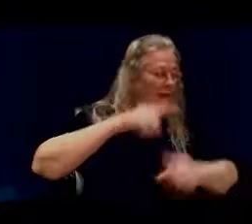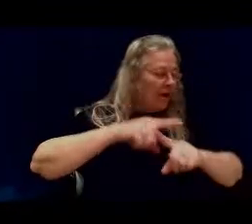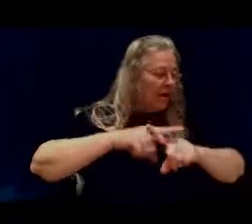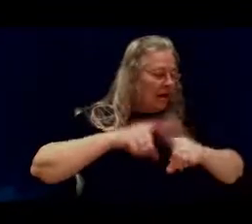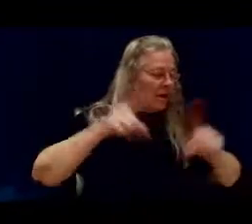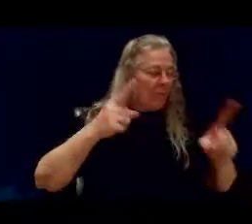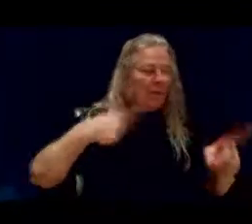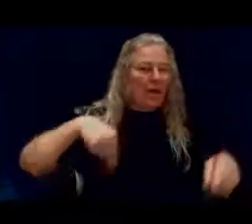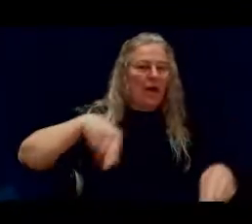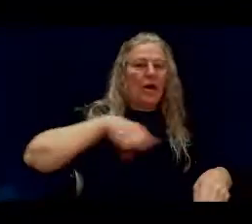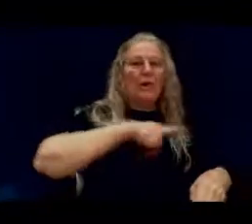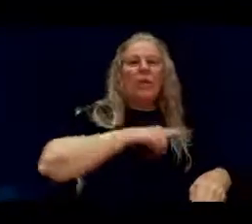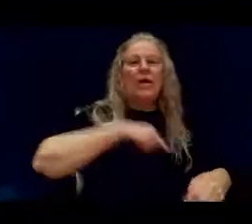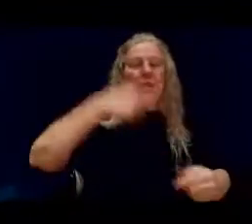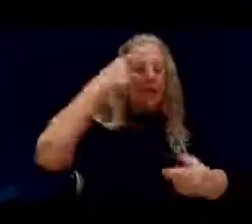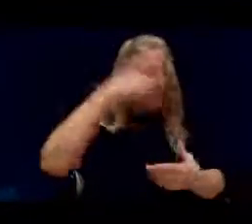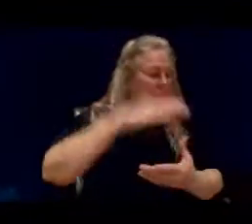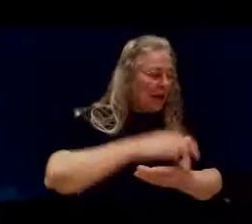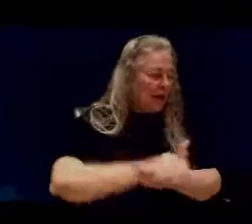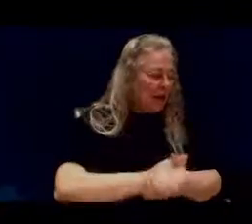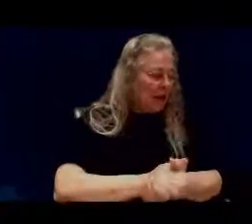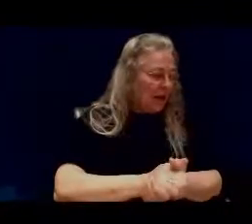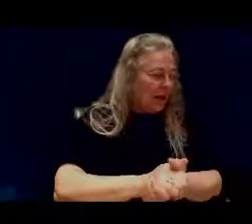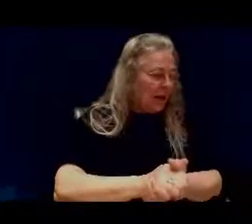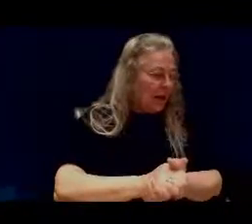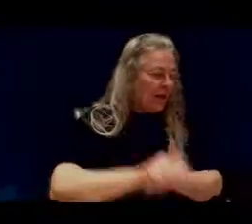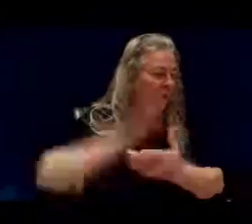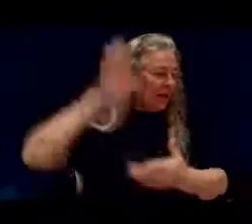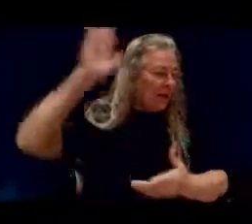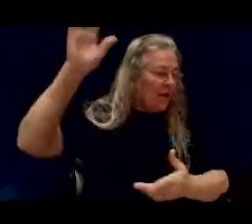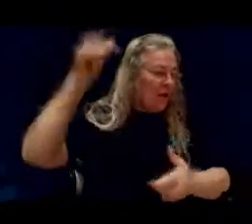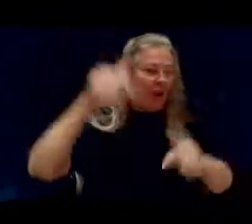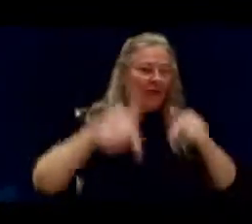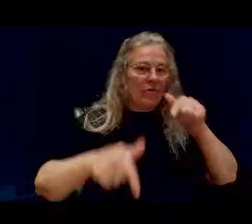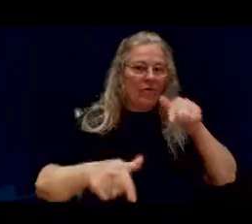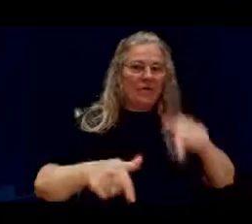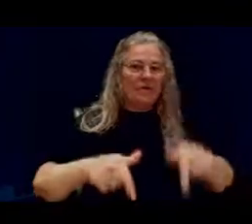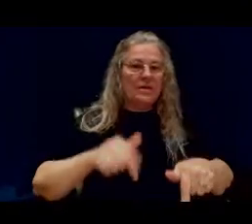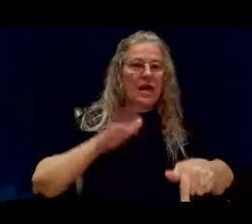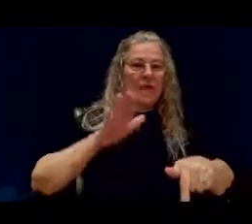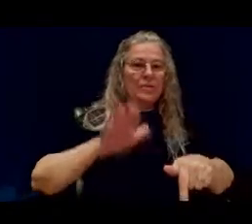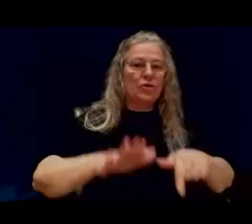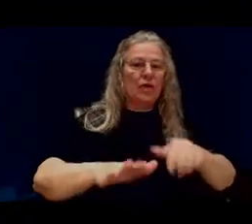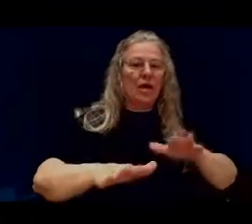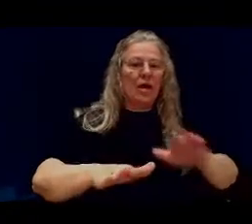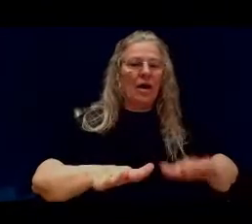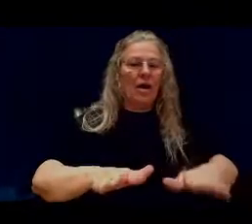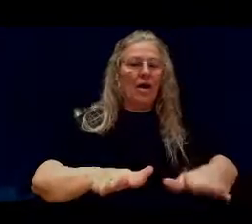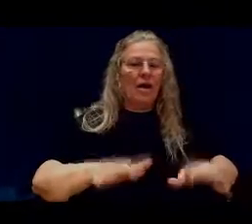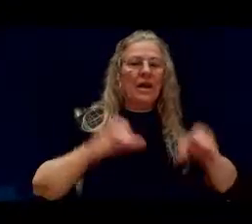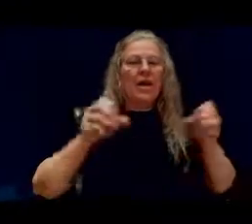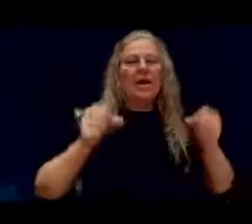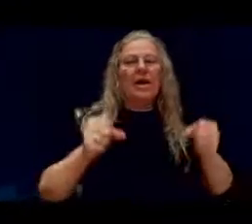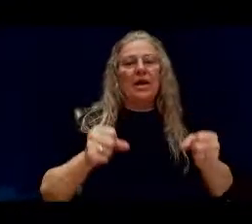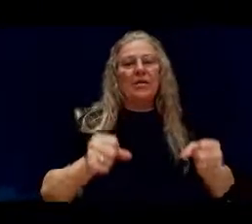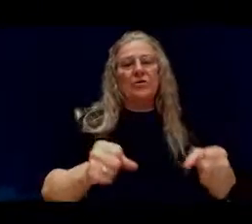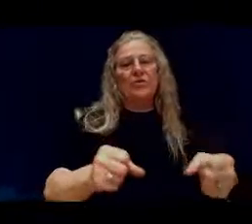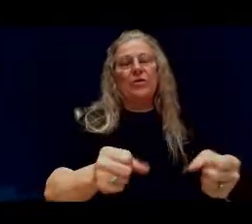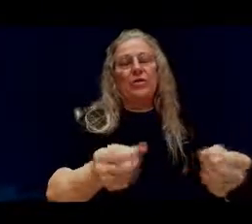God. But we believe thy footsteps trod its